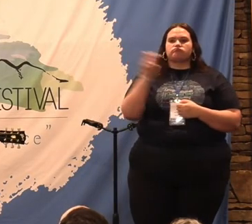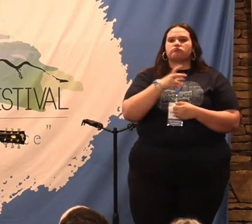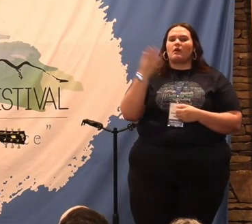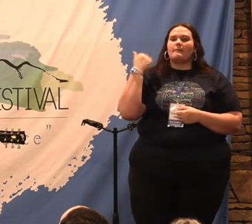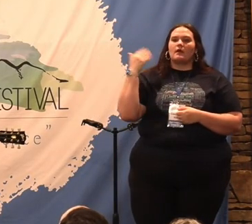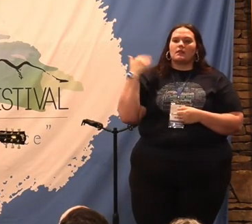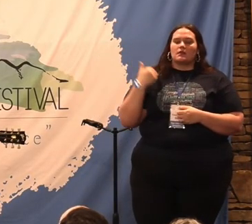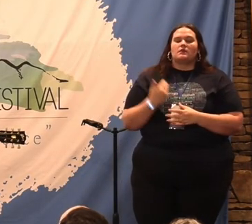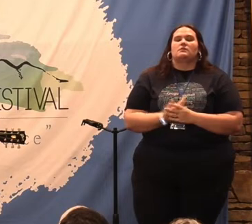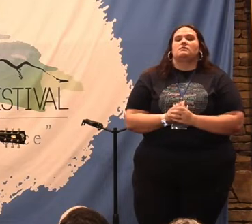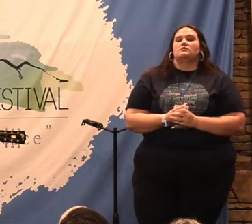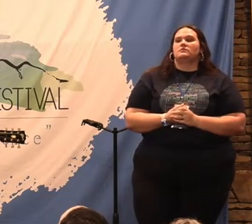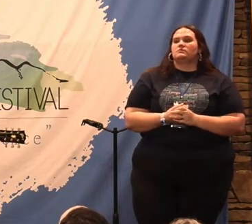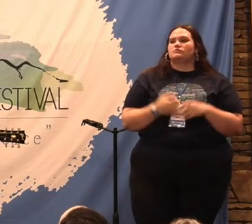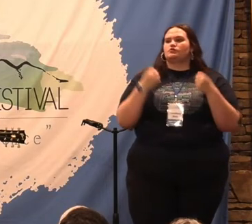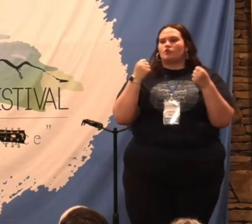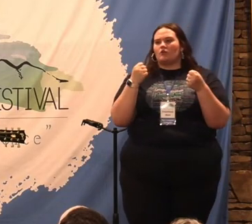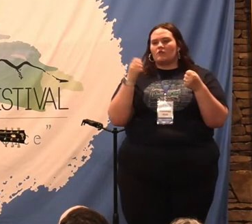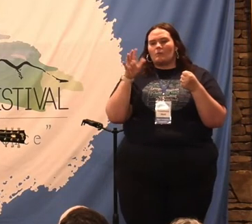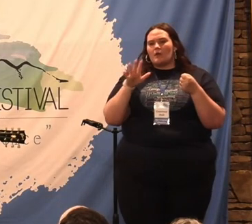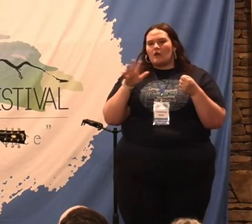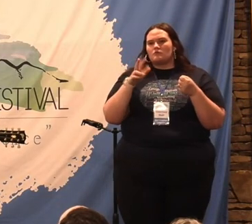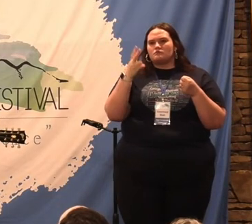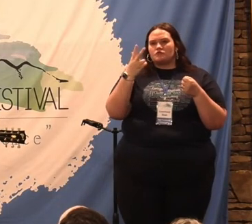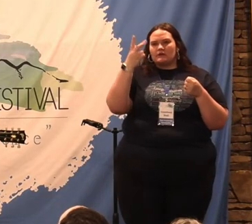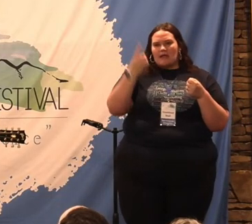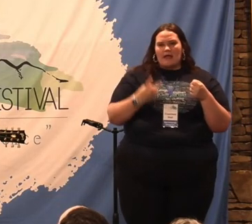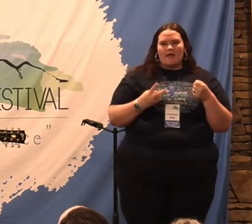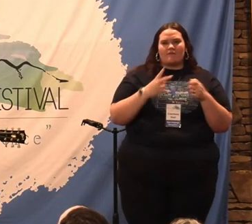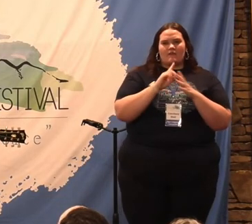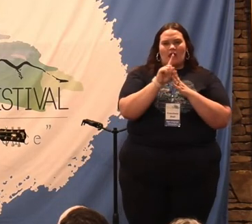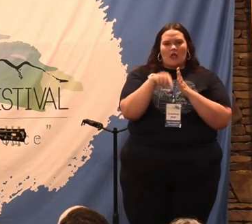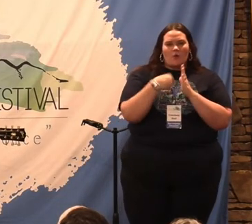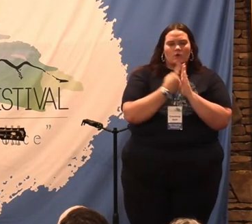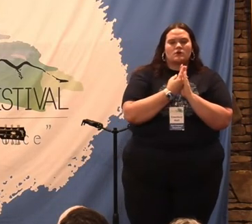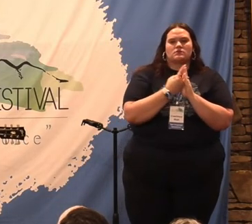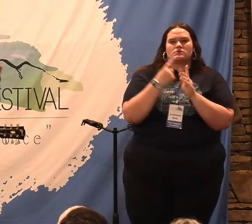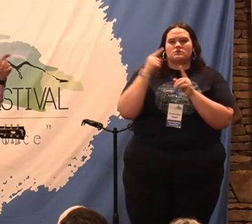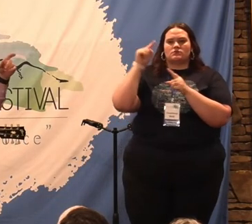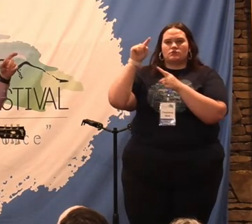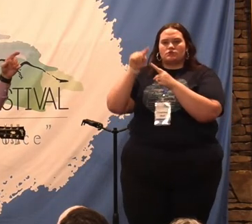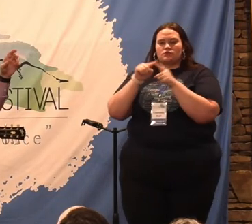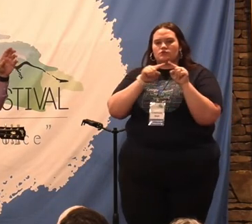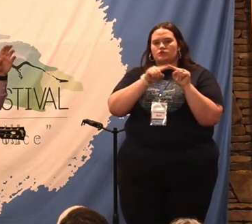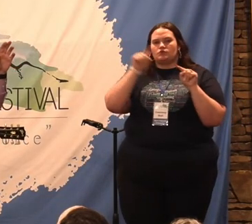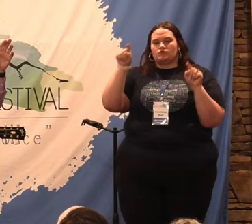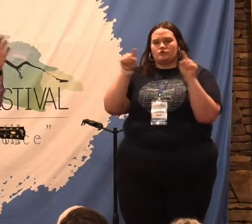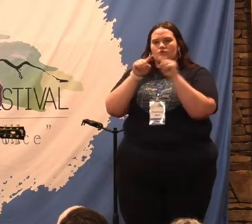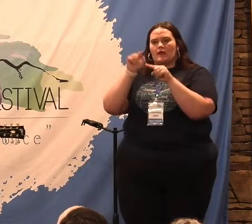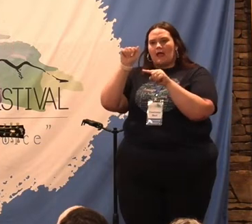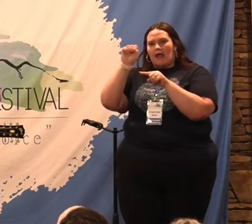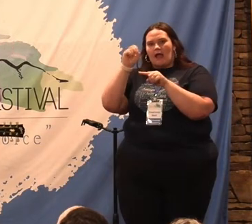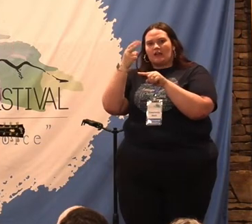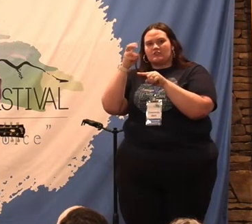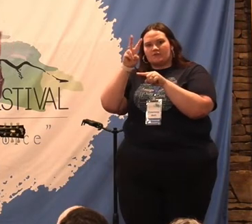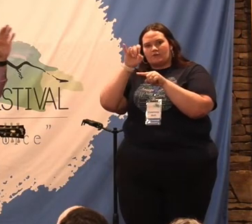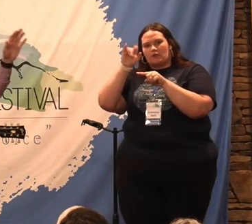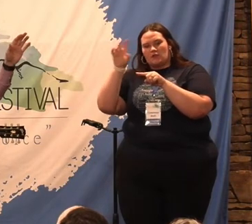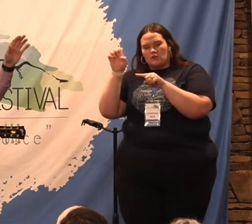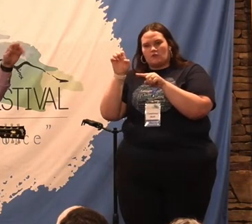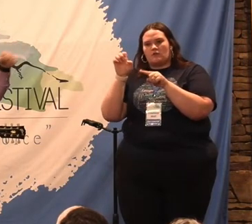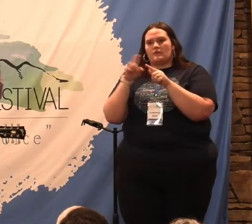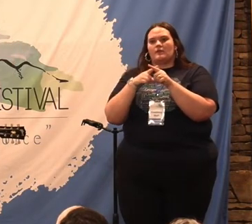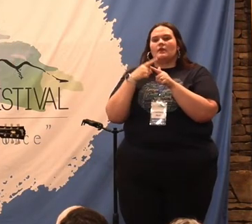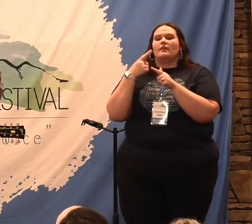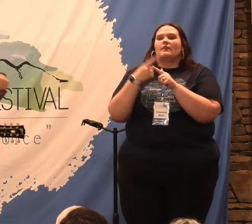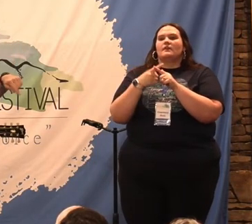You drove about 3.5 hours to get to Asheville and then you had to go all the way over to the edge of the